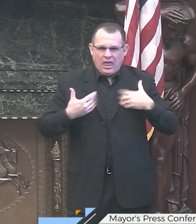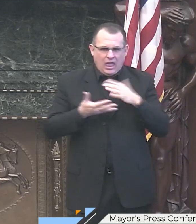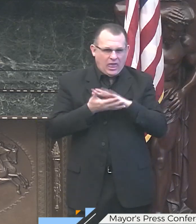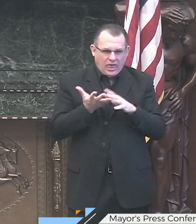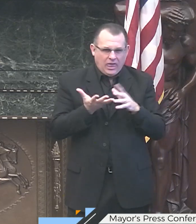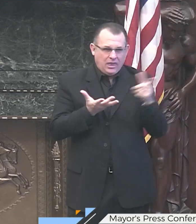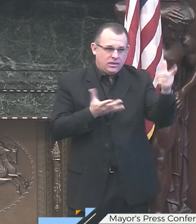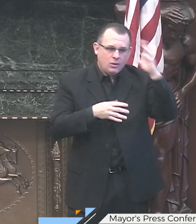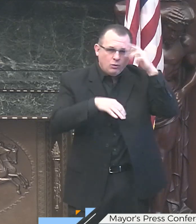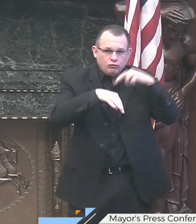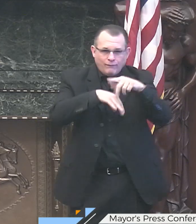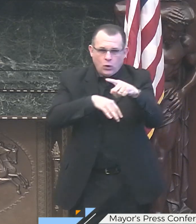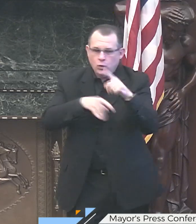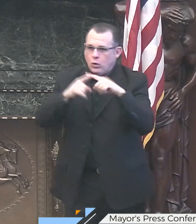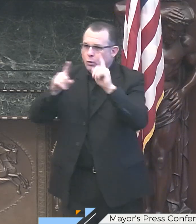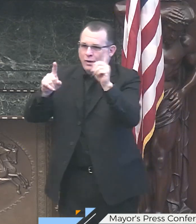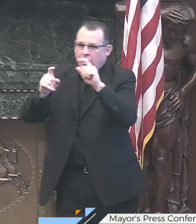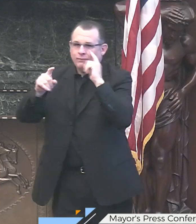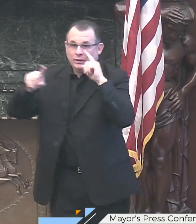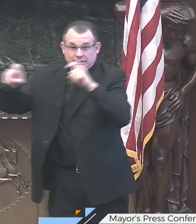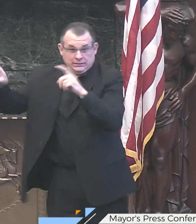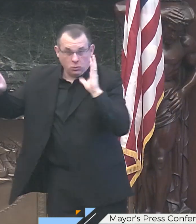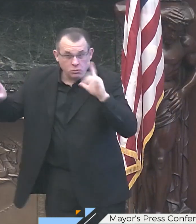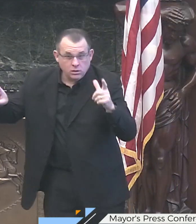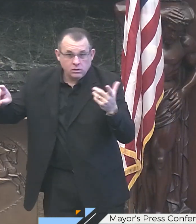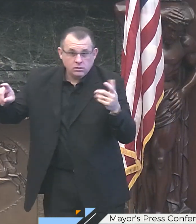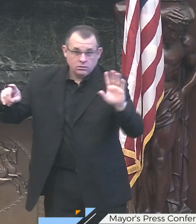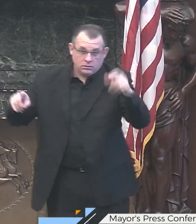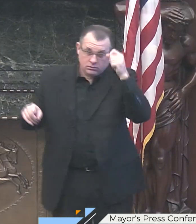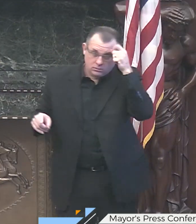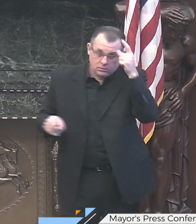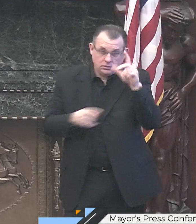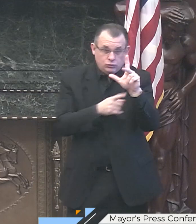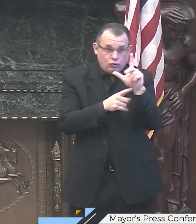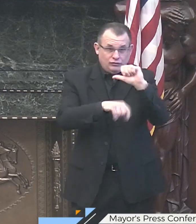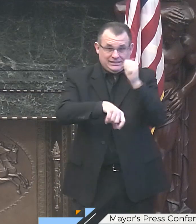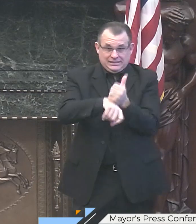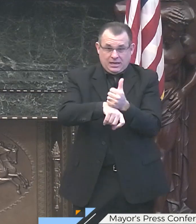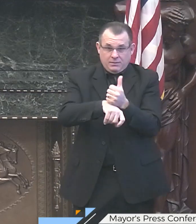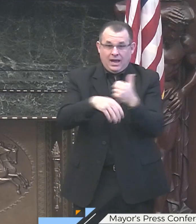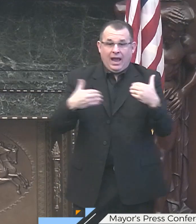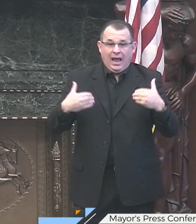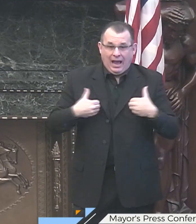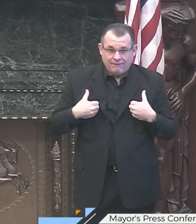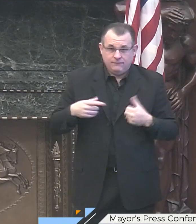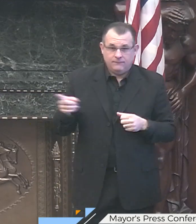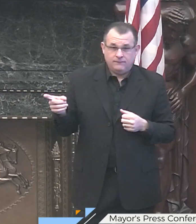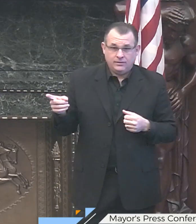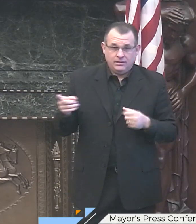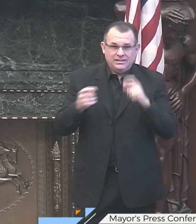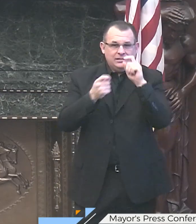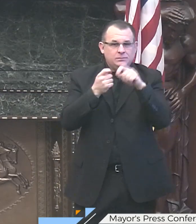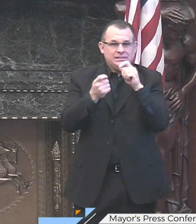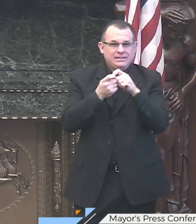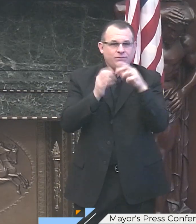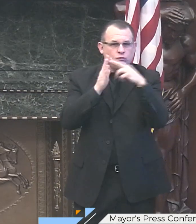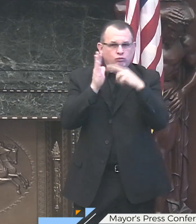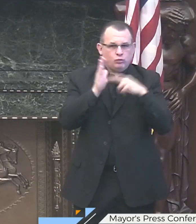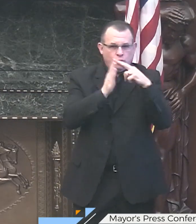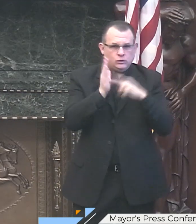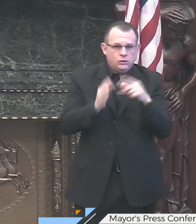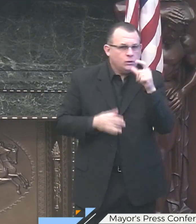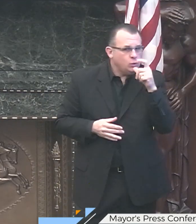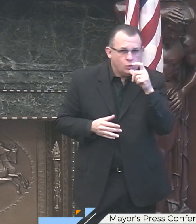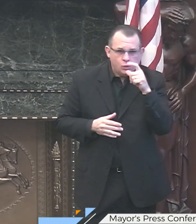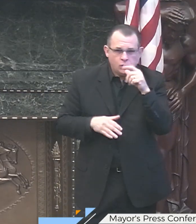They each have criteria for whom to test. In general, it's healthcare workers or people over the age of 50 who have symptoms. Most of these test results